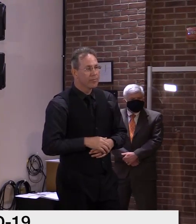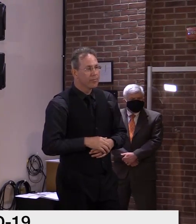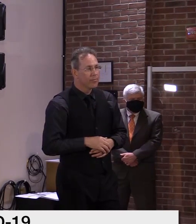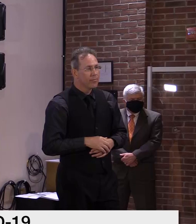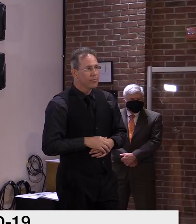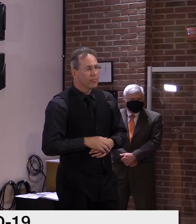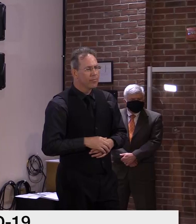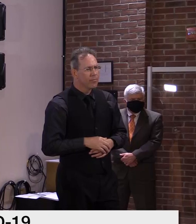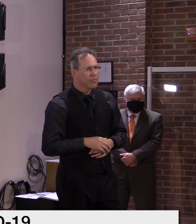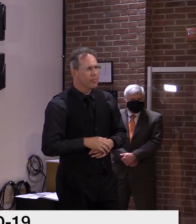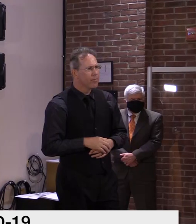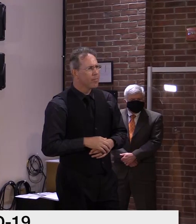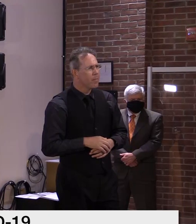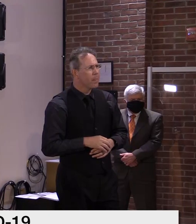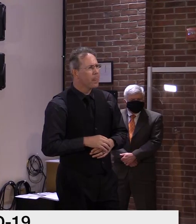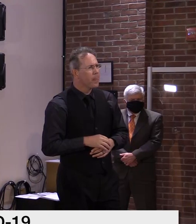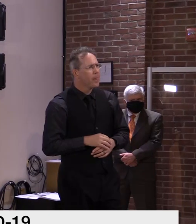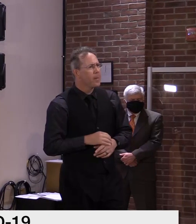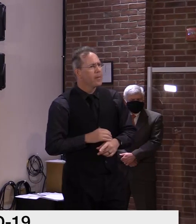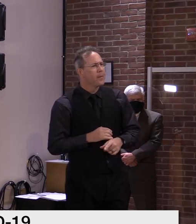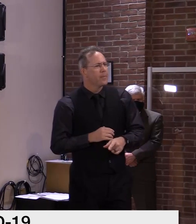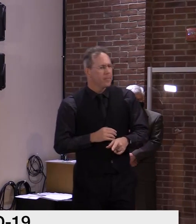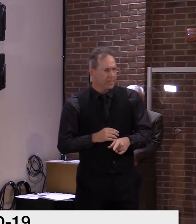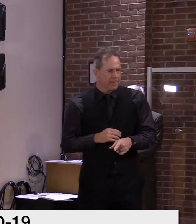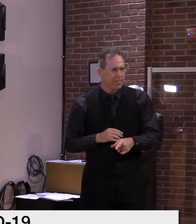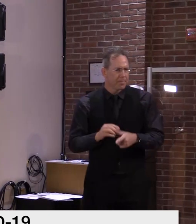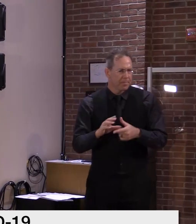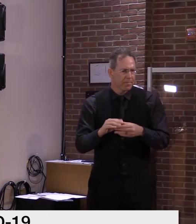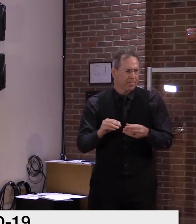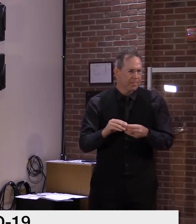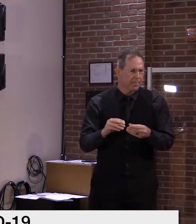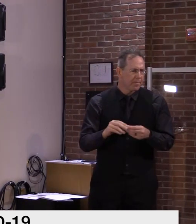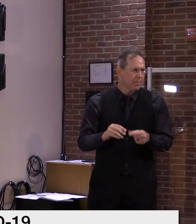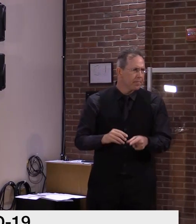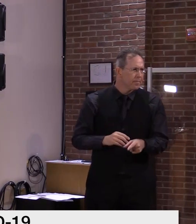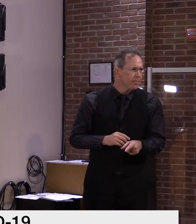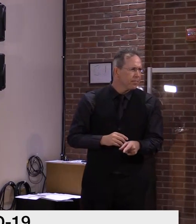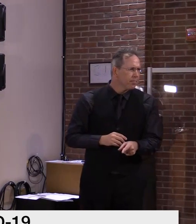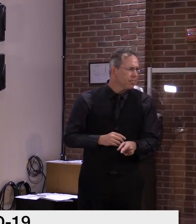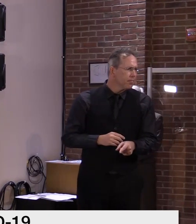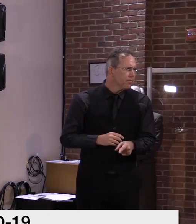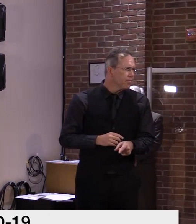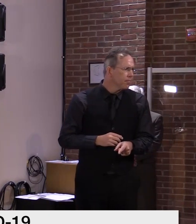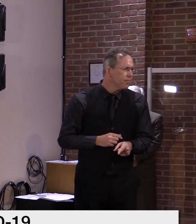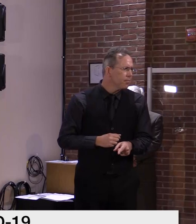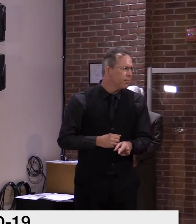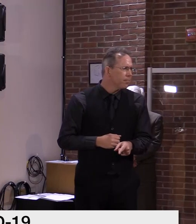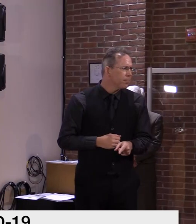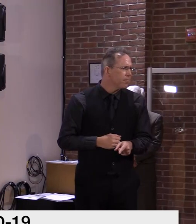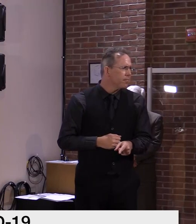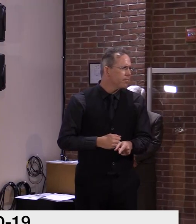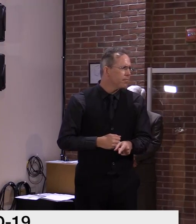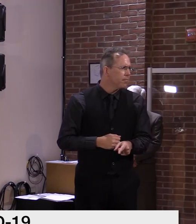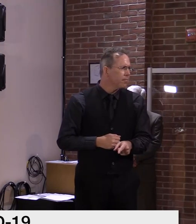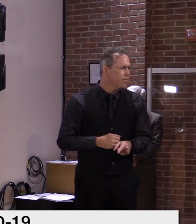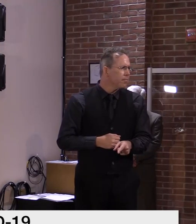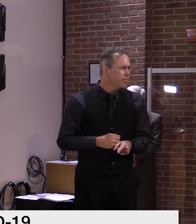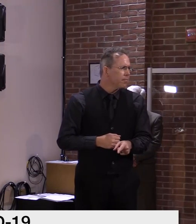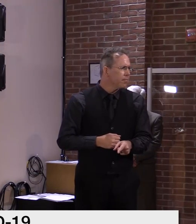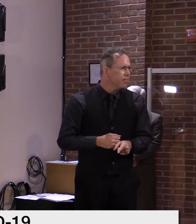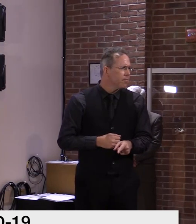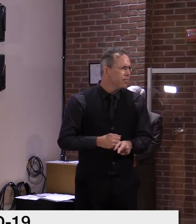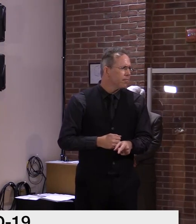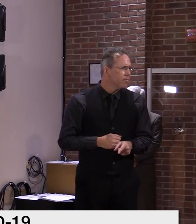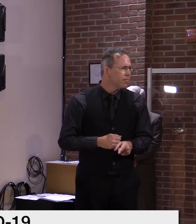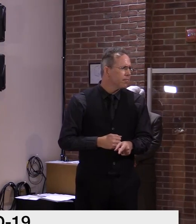Farmer. I was wondering if you're considering doing vaccination clinics at summer camps or summer programs in addition